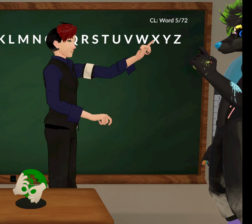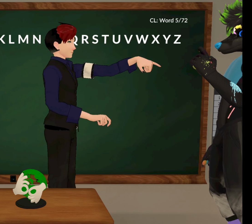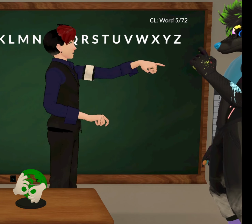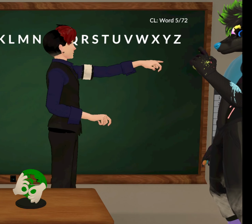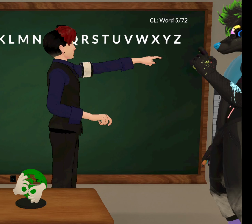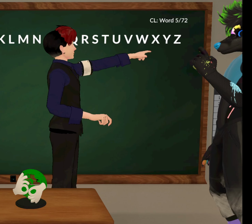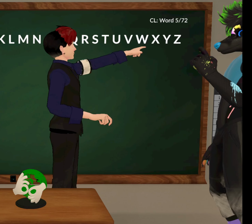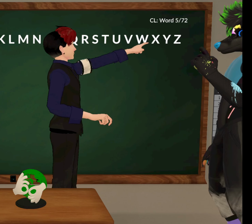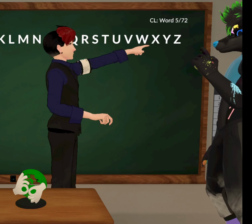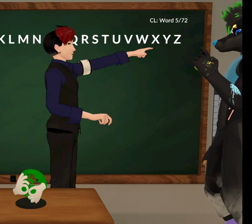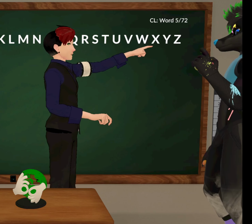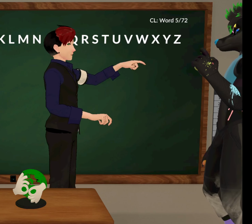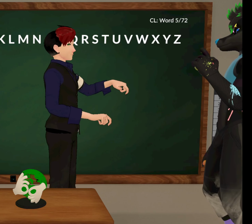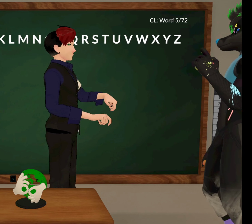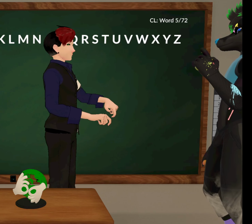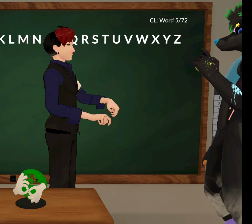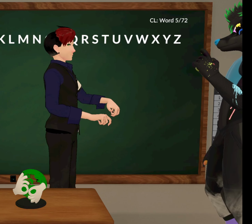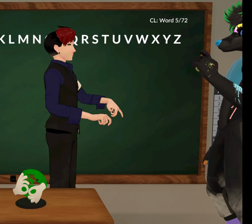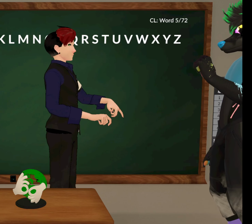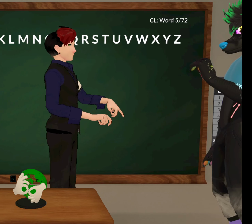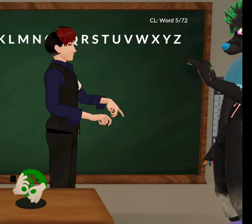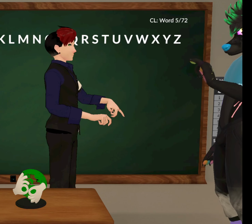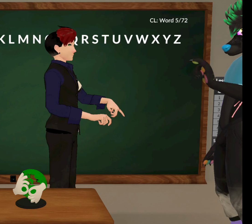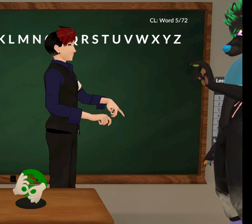Yep. Y.